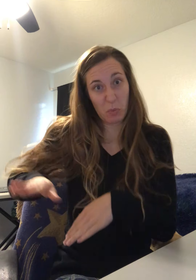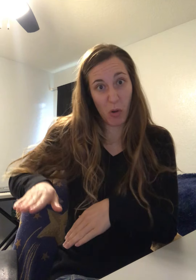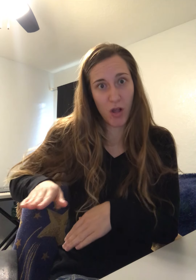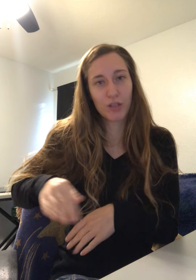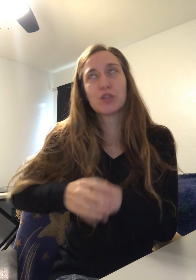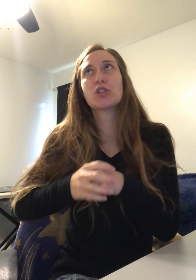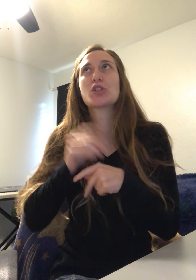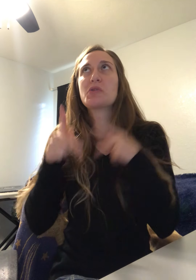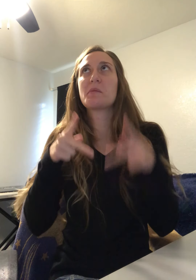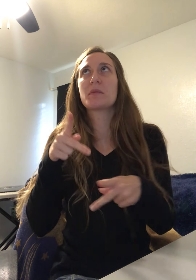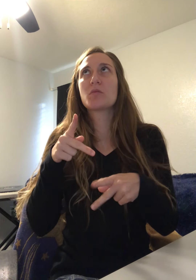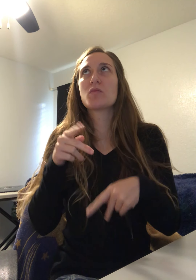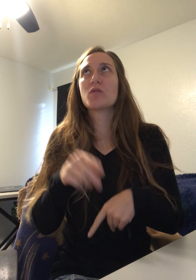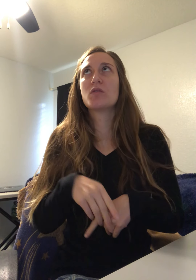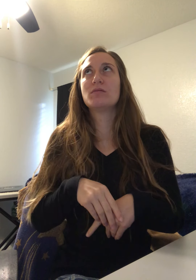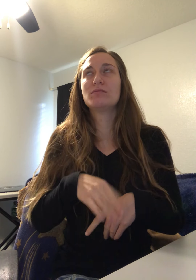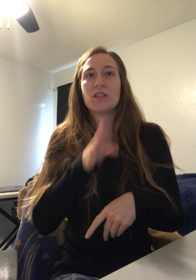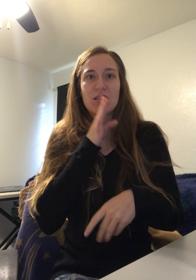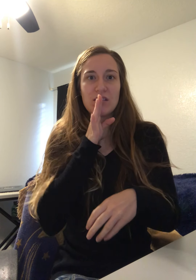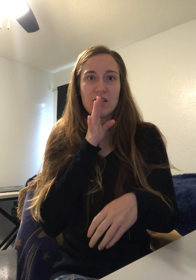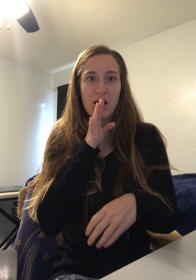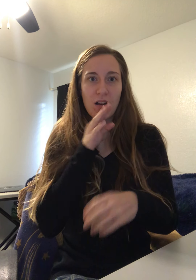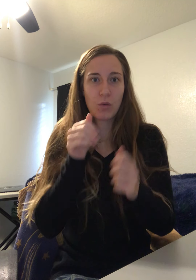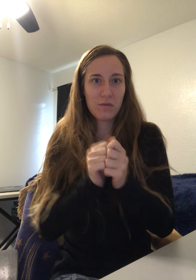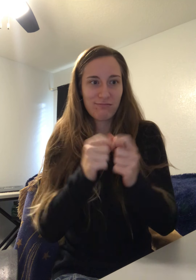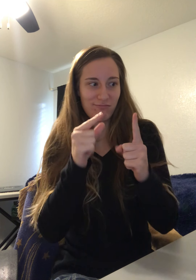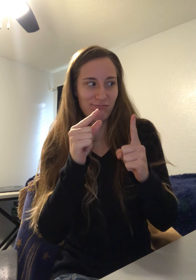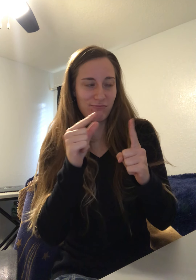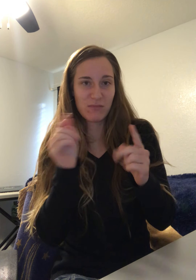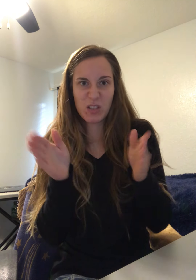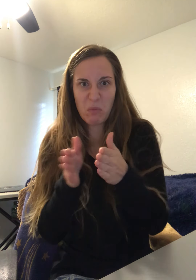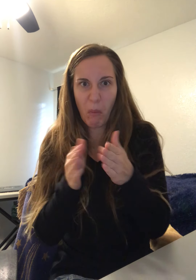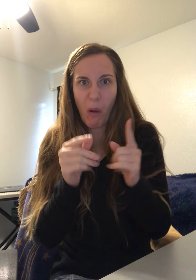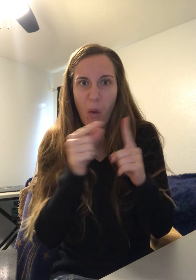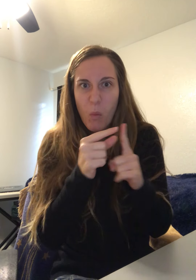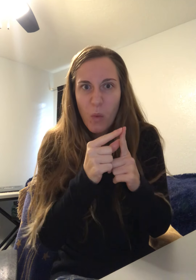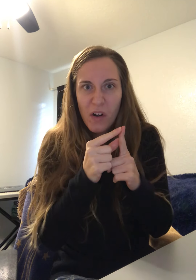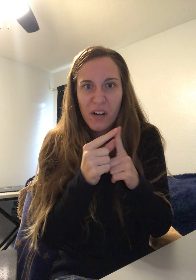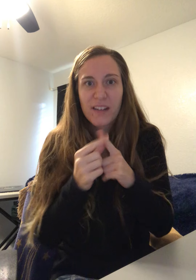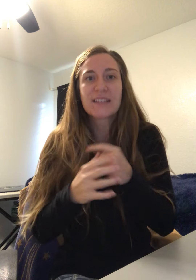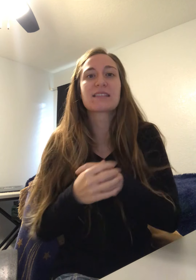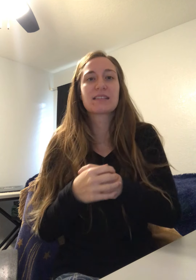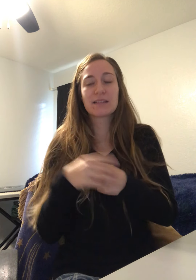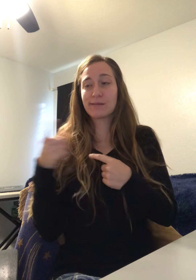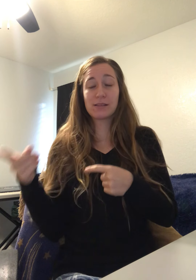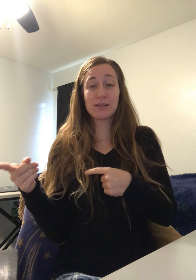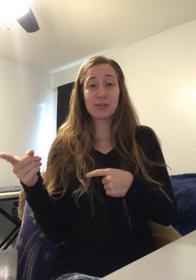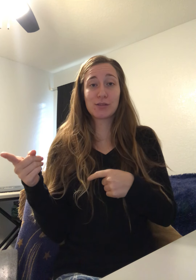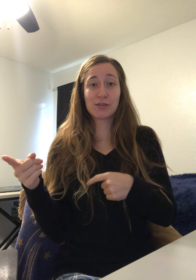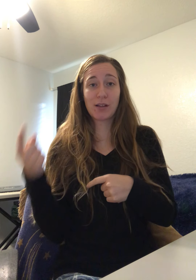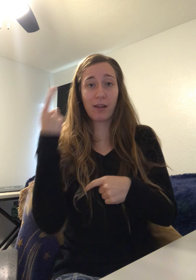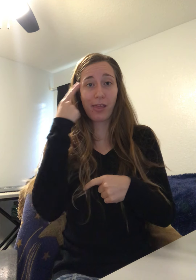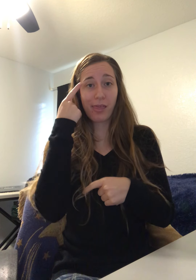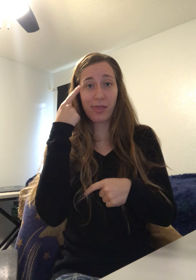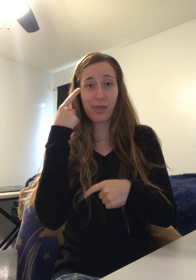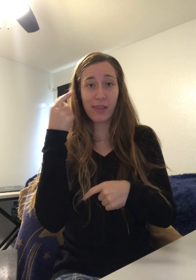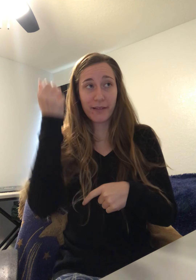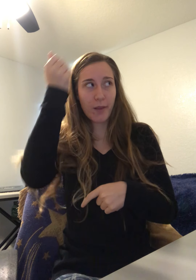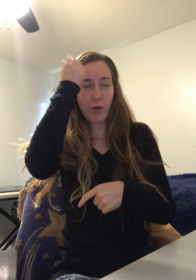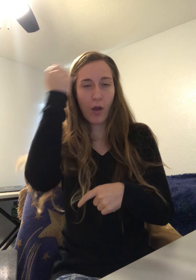people to kind of like talk down to her, and she's like, she kind of doesn't have time for it. She's kind